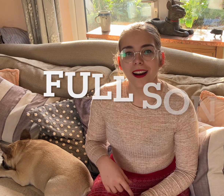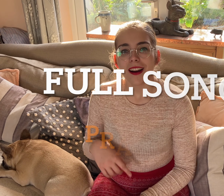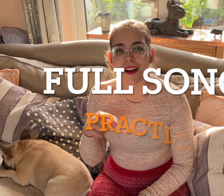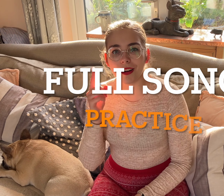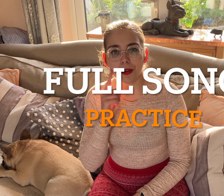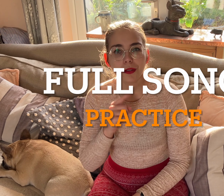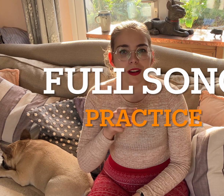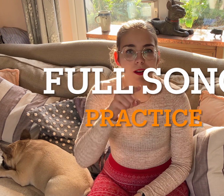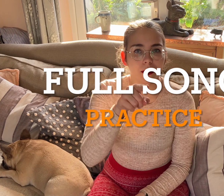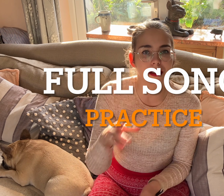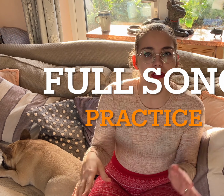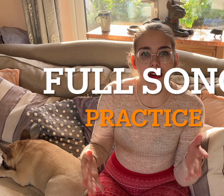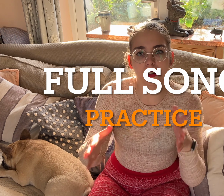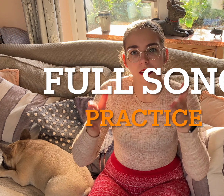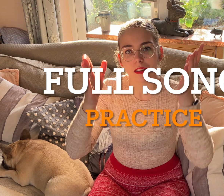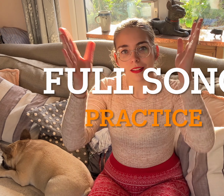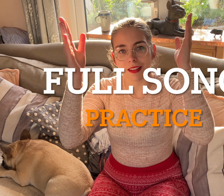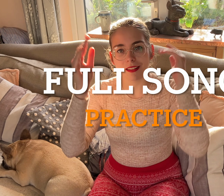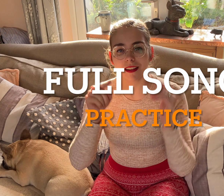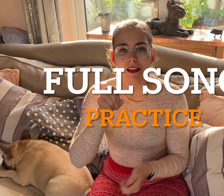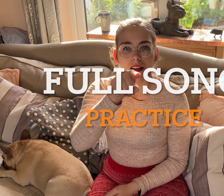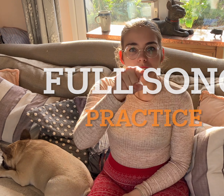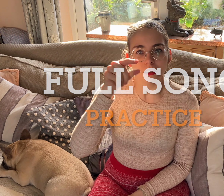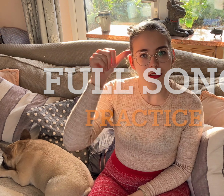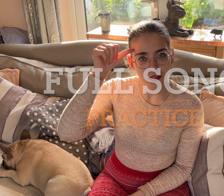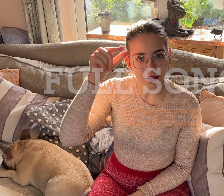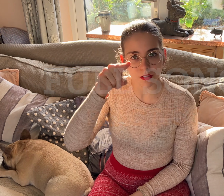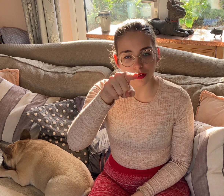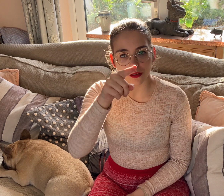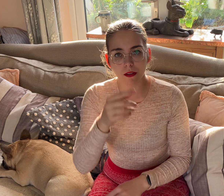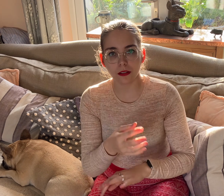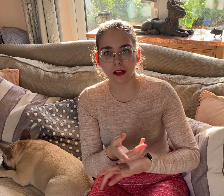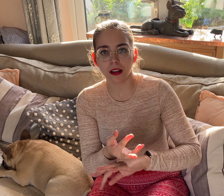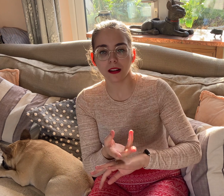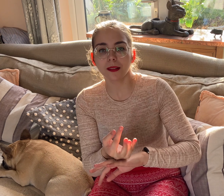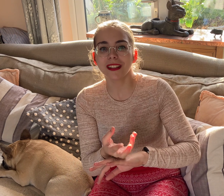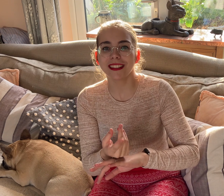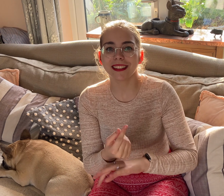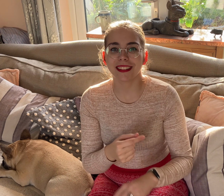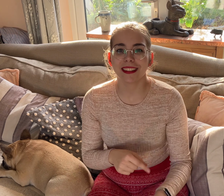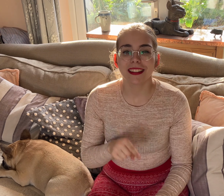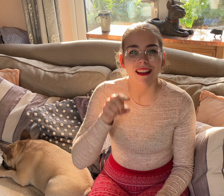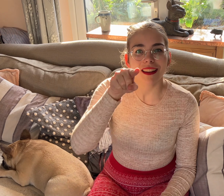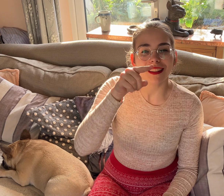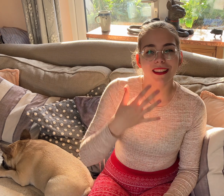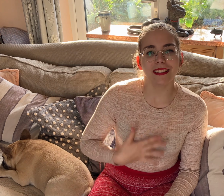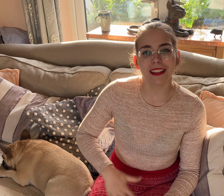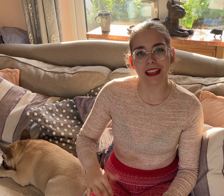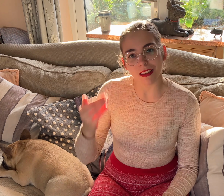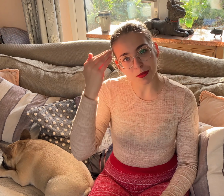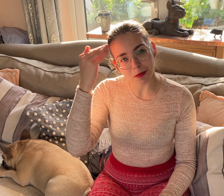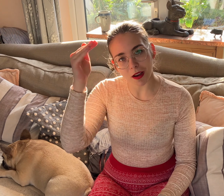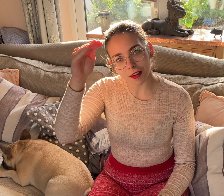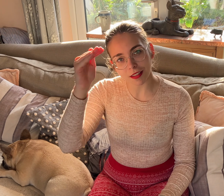Oh girl, you're shining. You know you're a diamond. You need reminding.